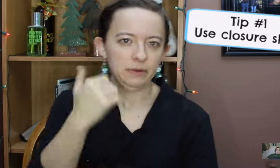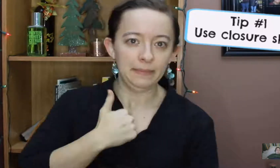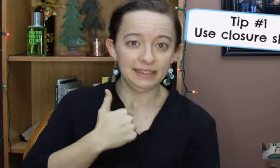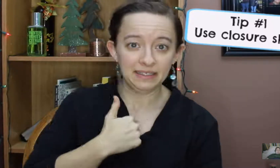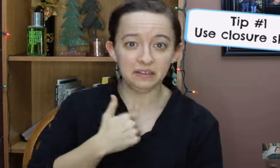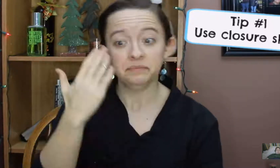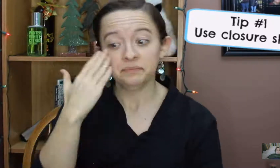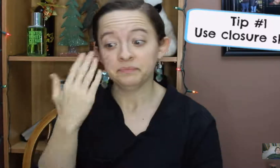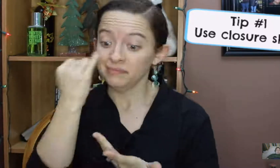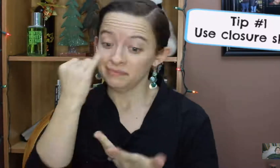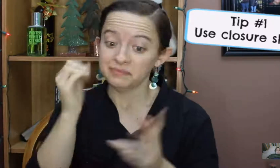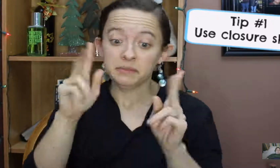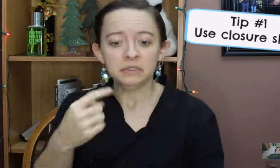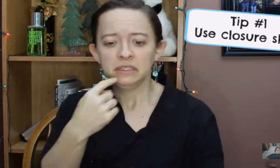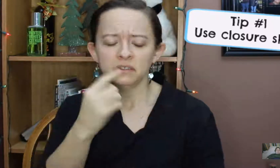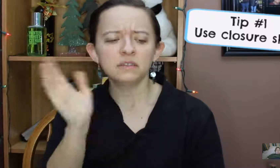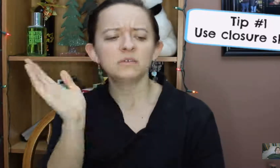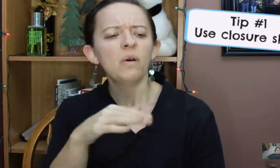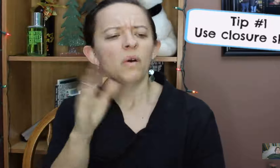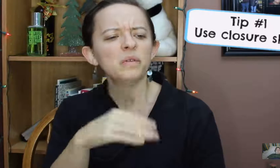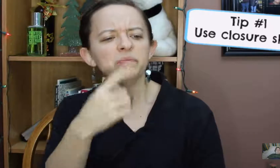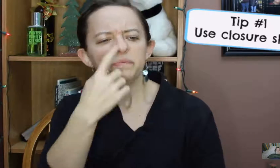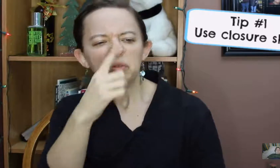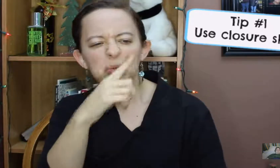those pieces and you trust yourself,